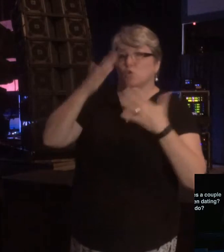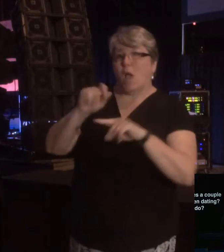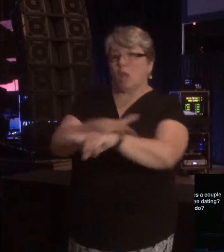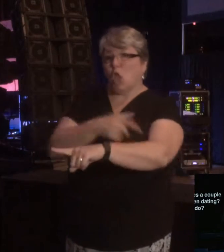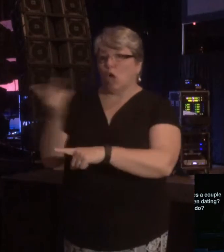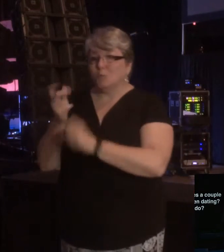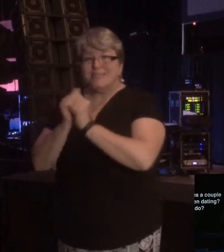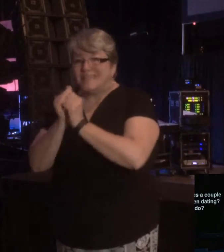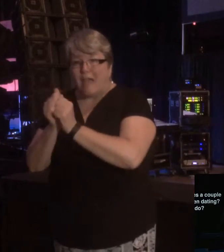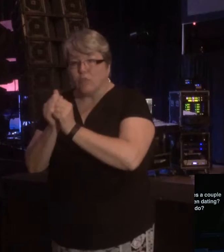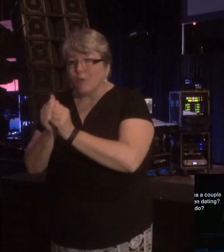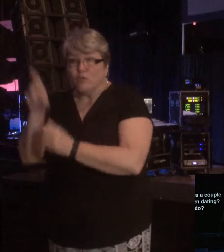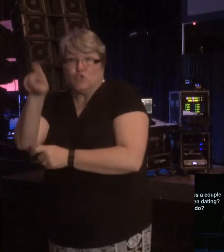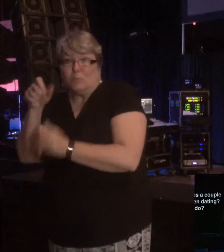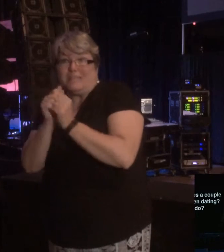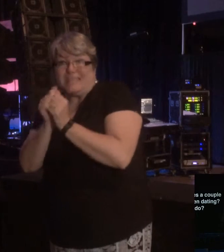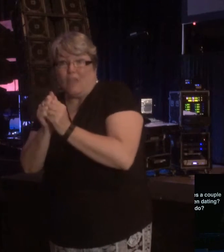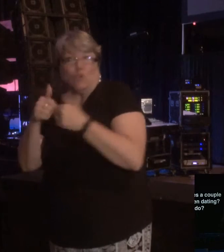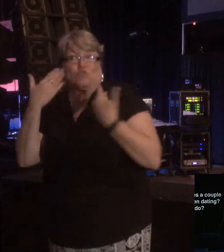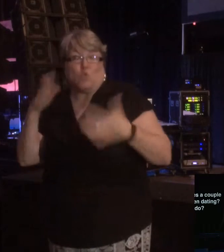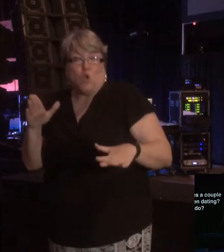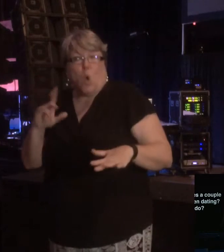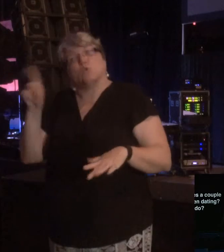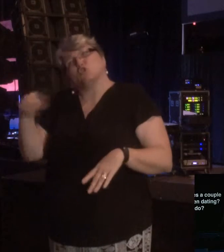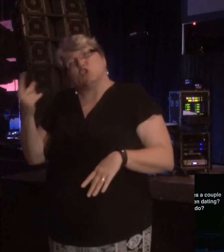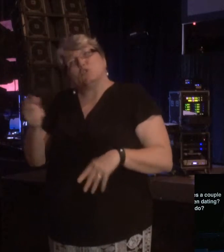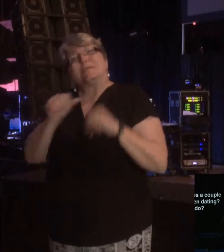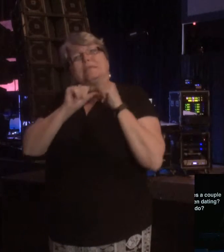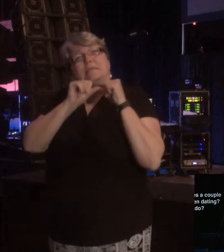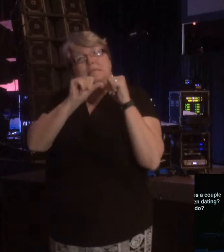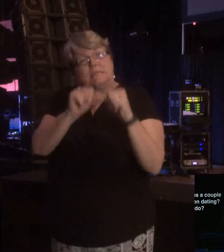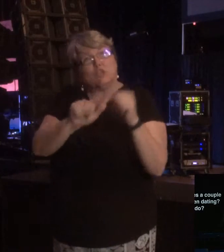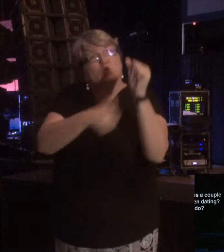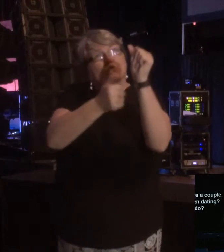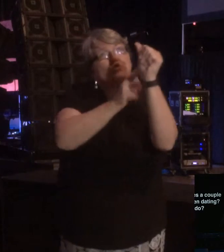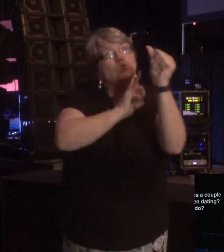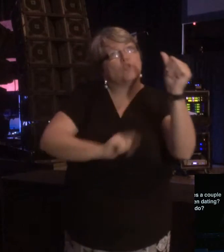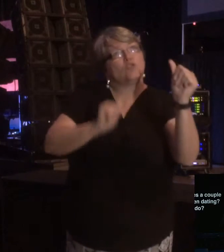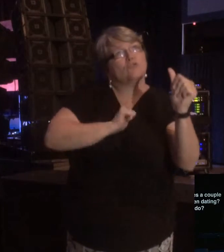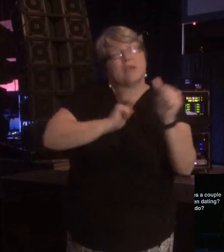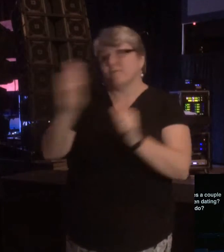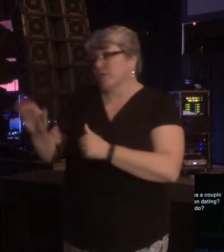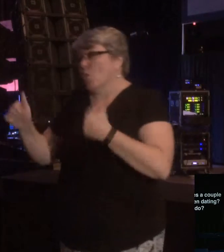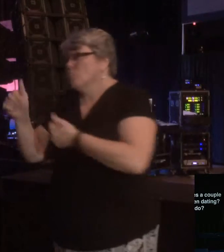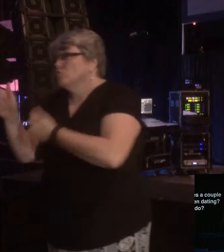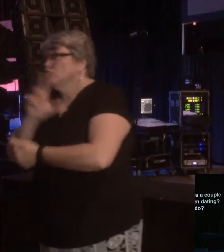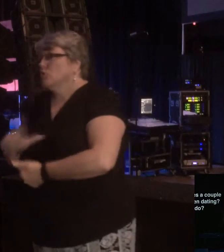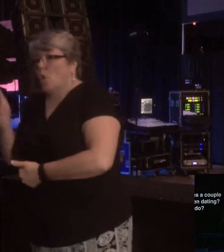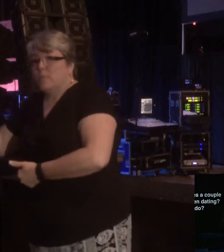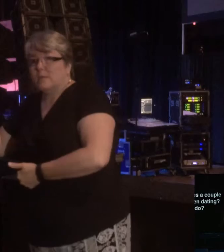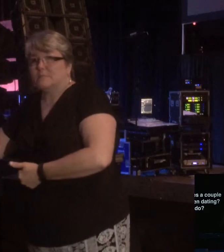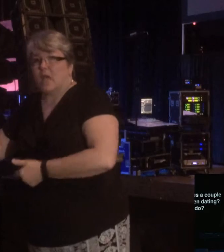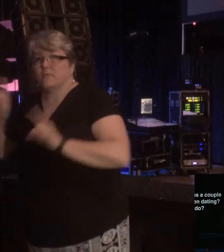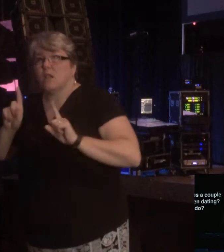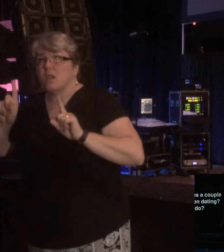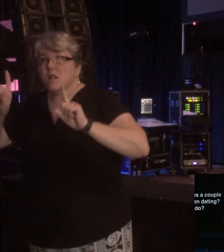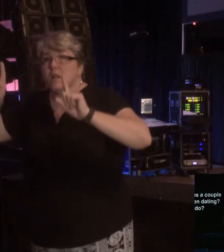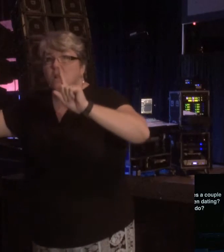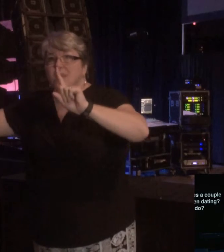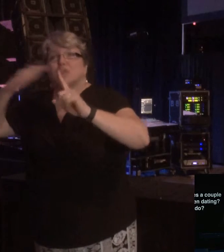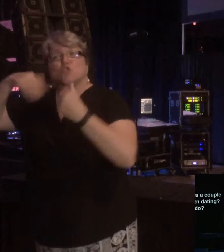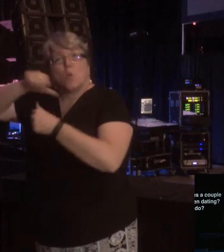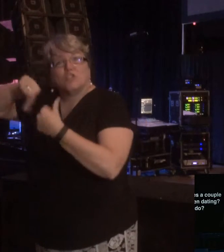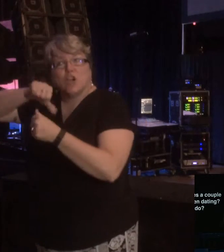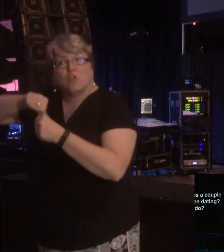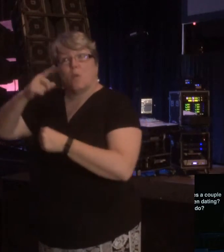And then he asked if he could call me. And I said, sure. And so he did, and we went out on a